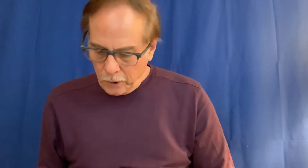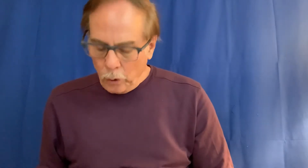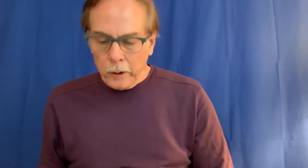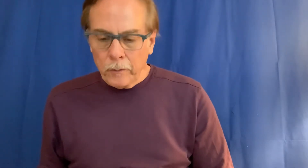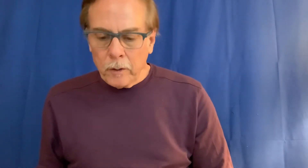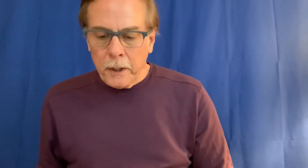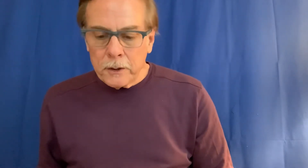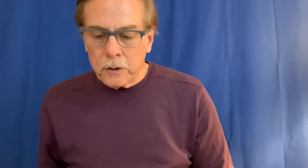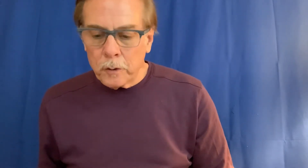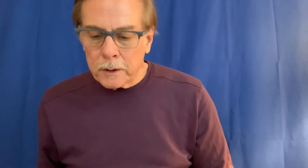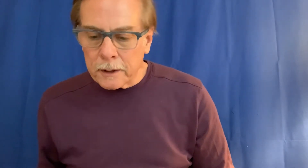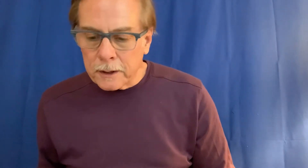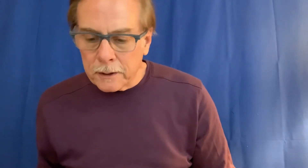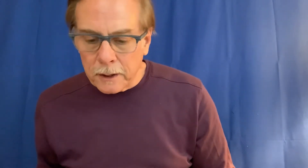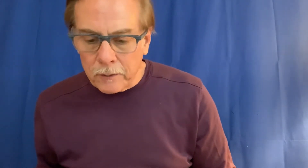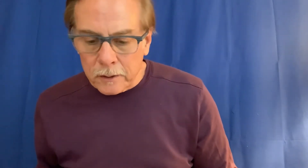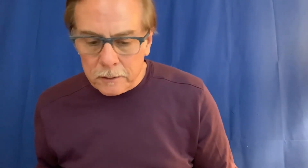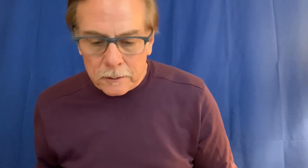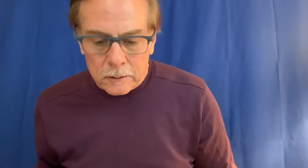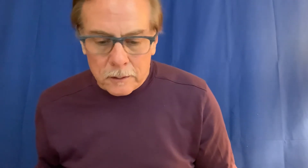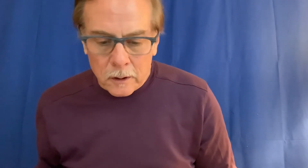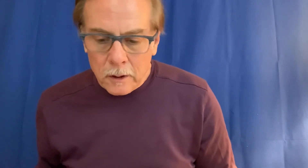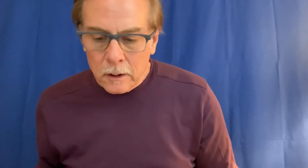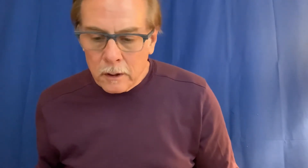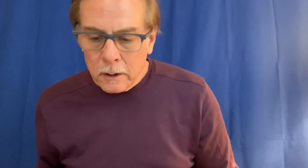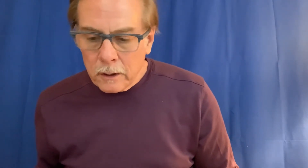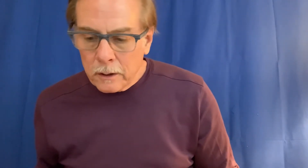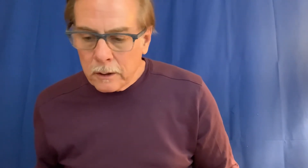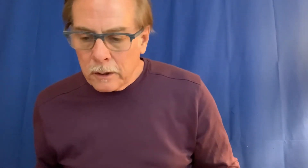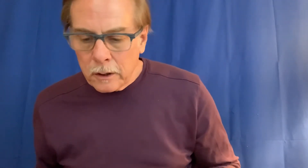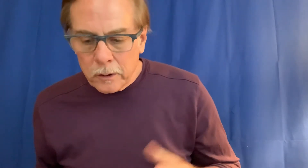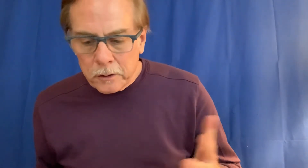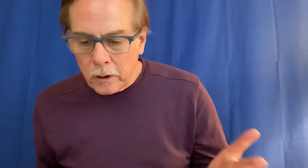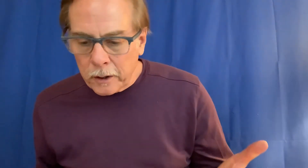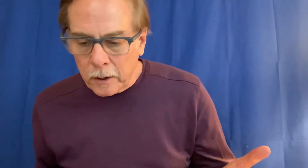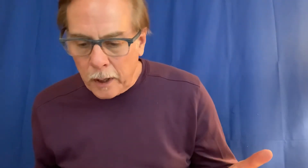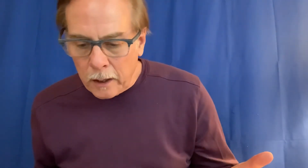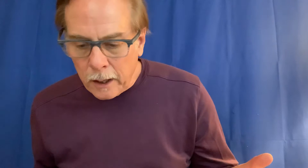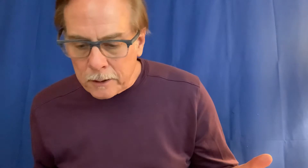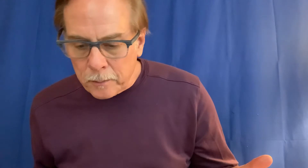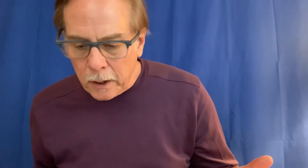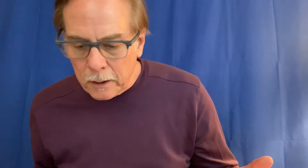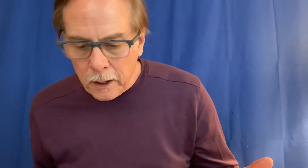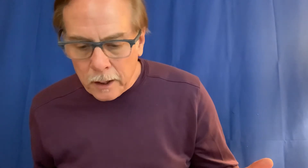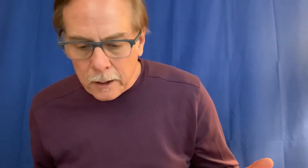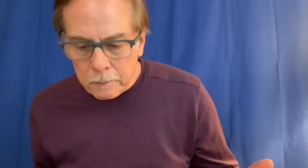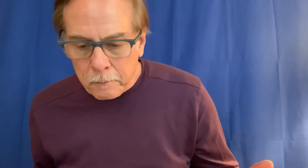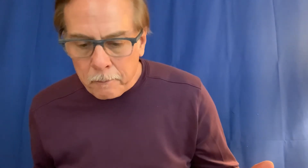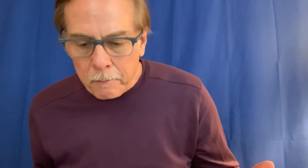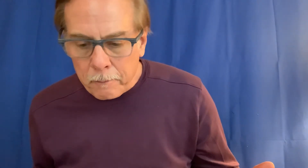Going over to page 267. Here he's talking about last Monday.